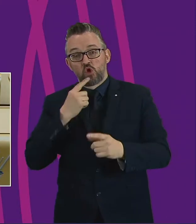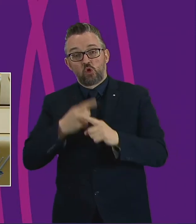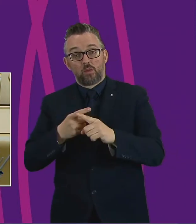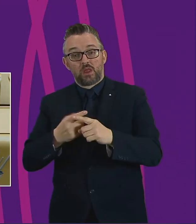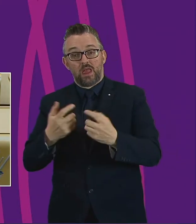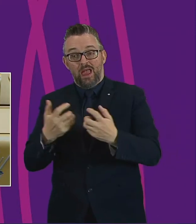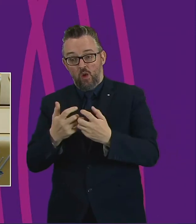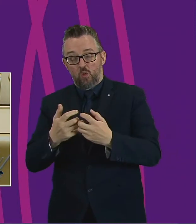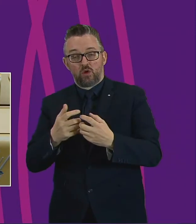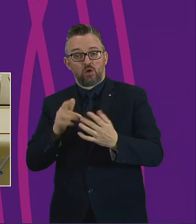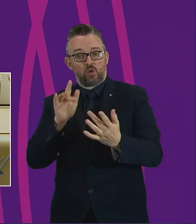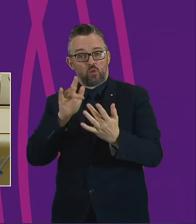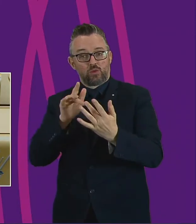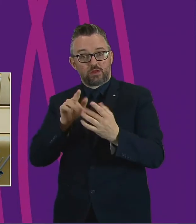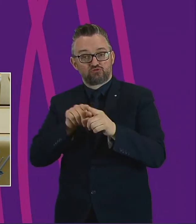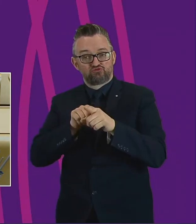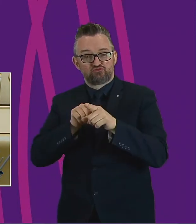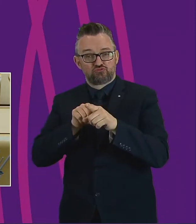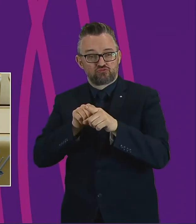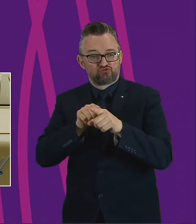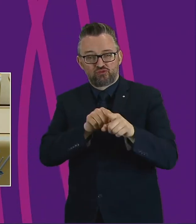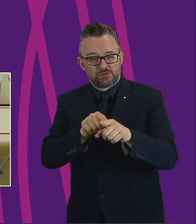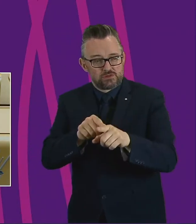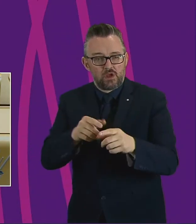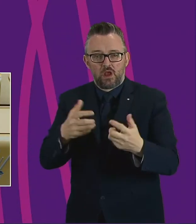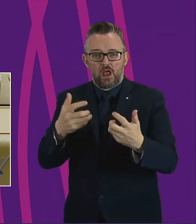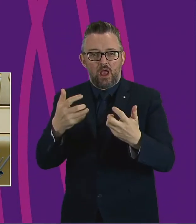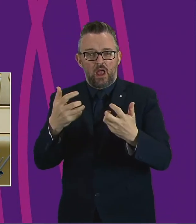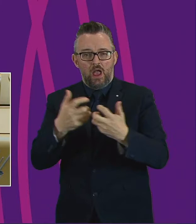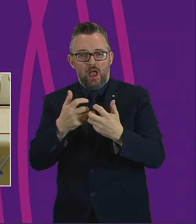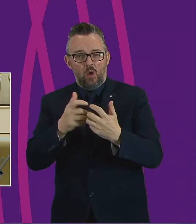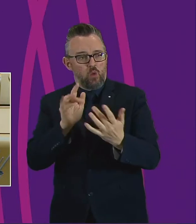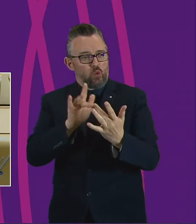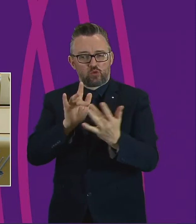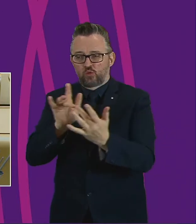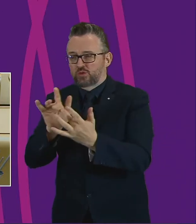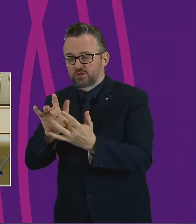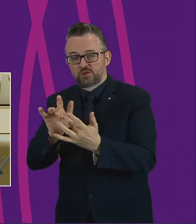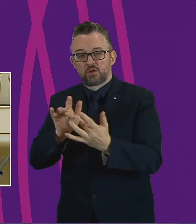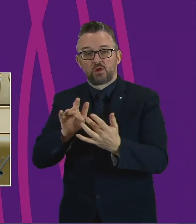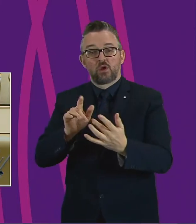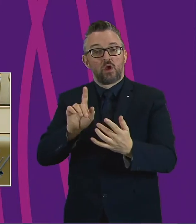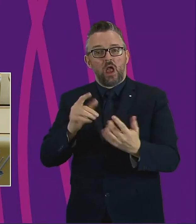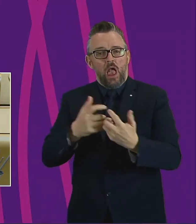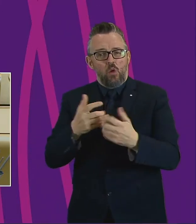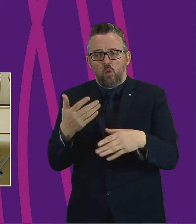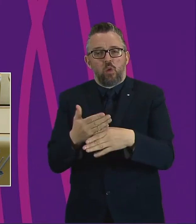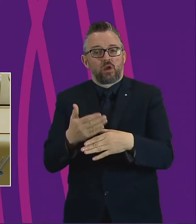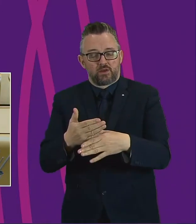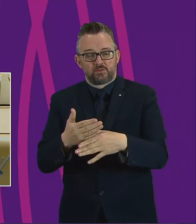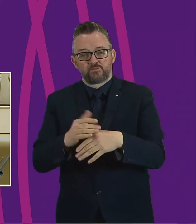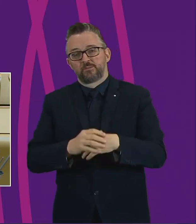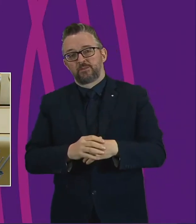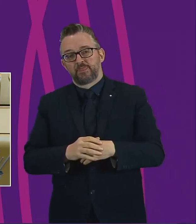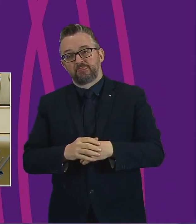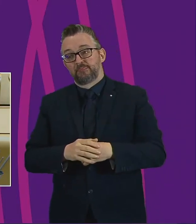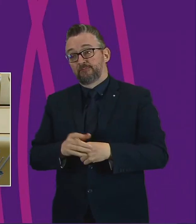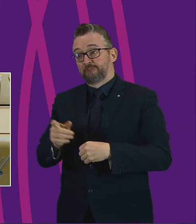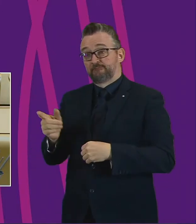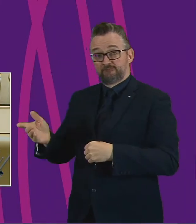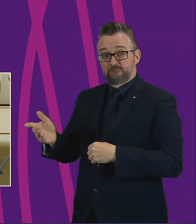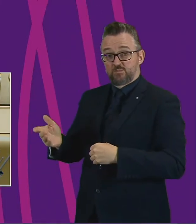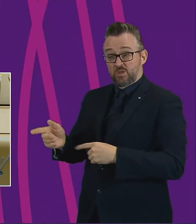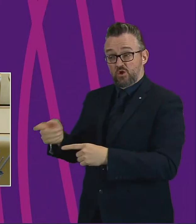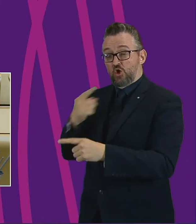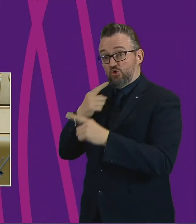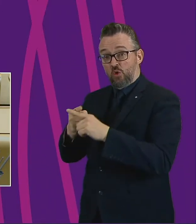tracing and how that exercise works, what happened around the event that the member has referenced